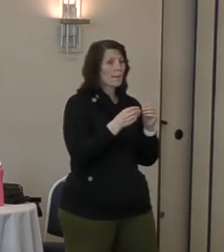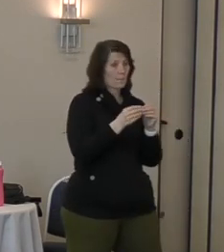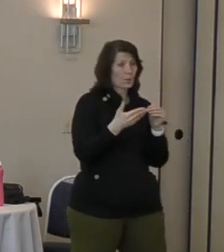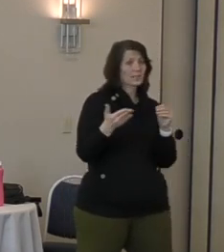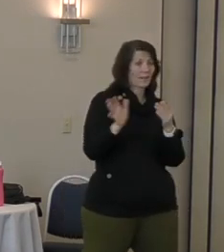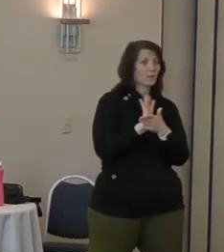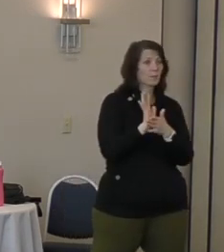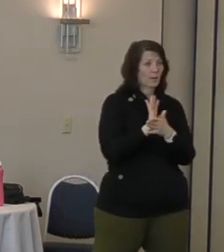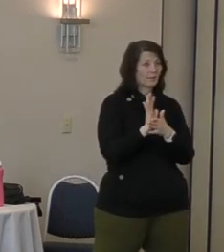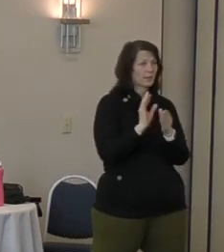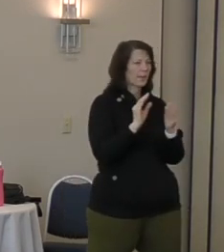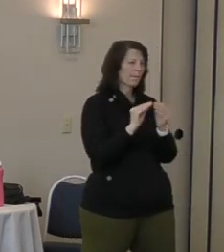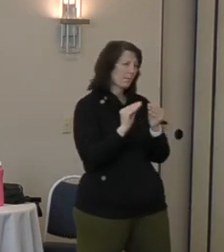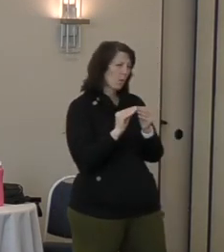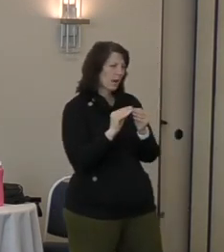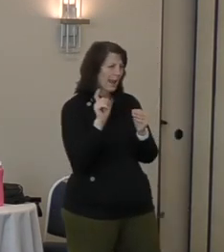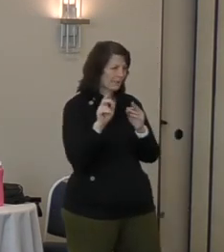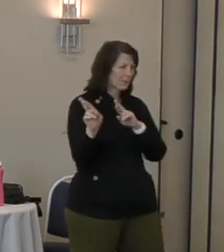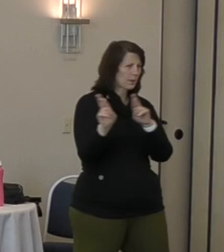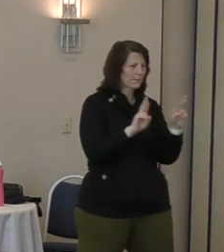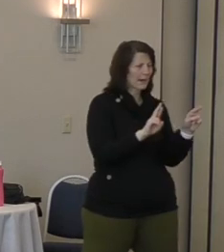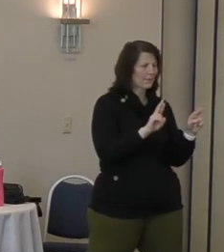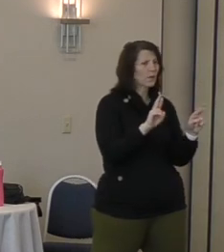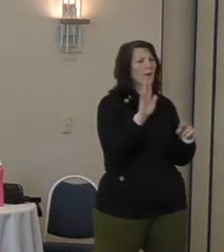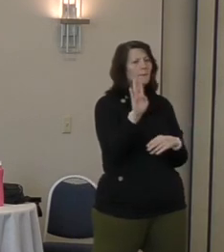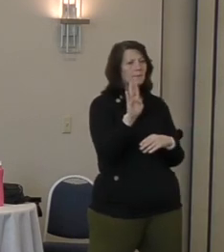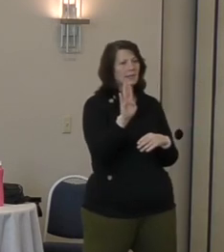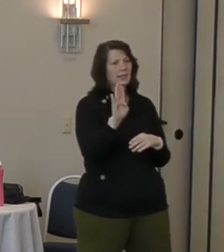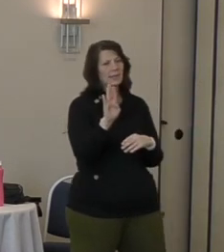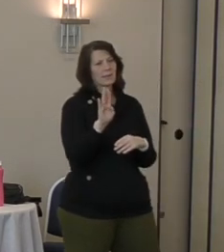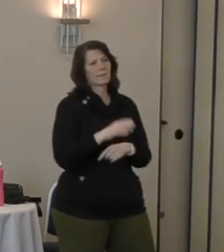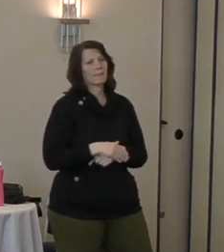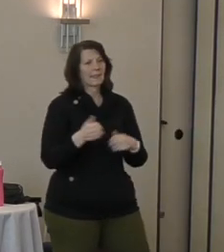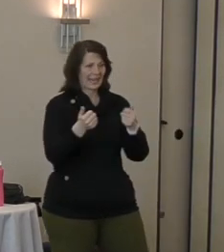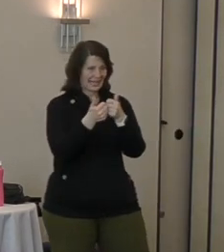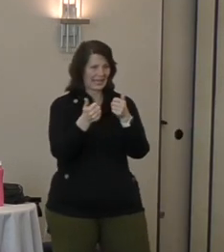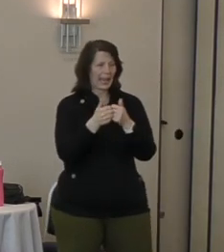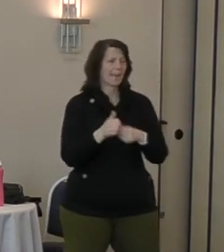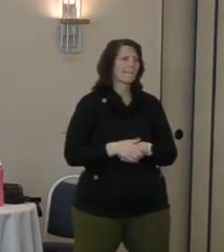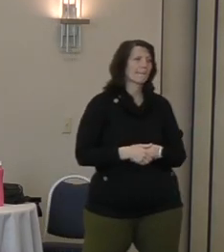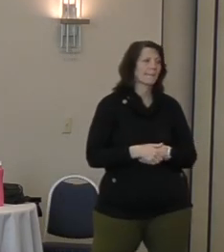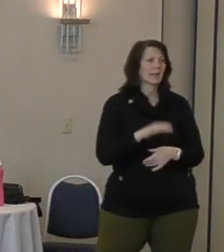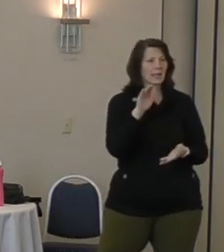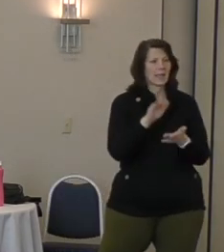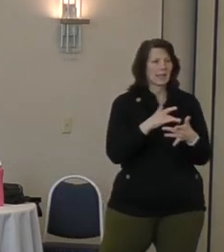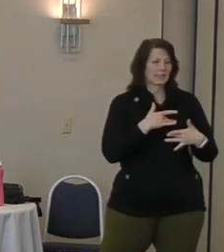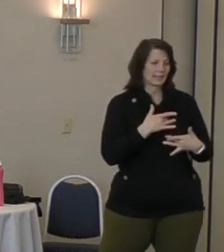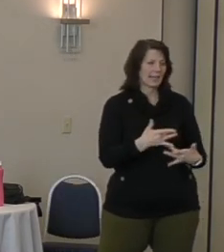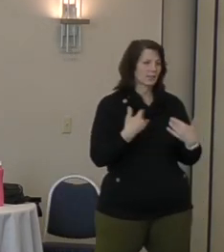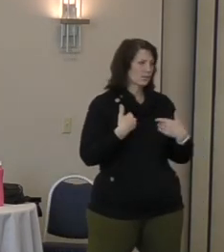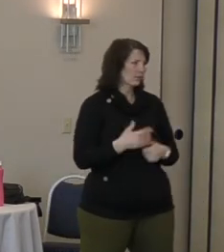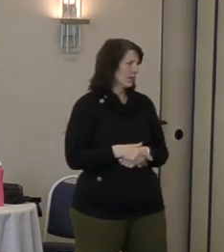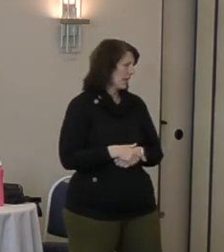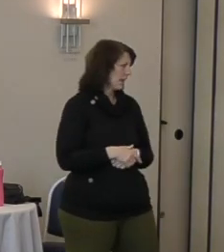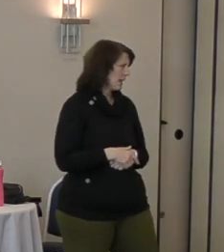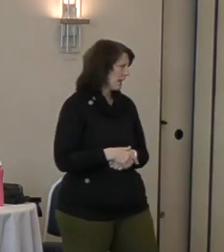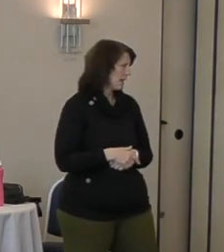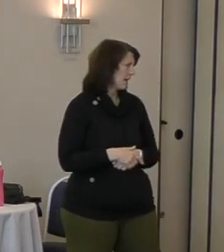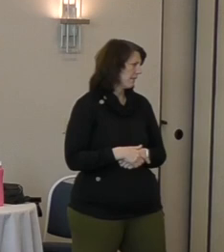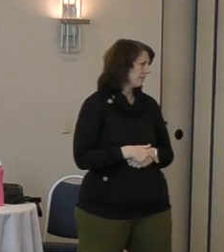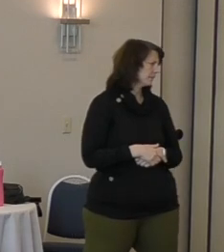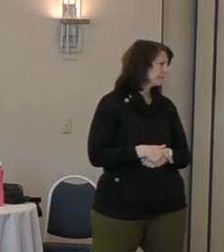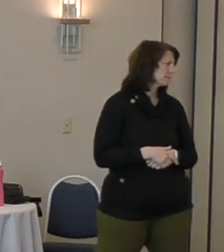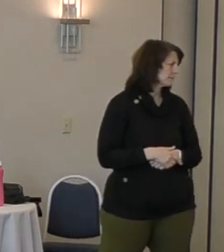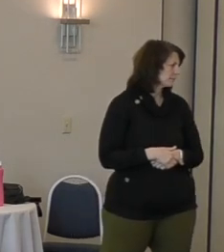put on film, the more they have to prepare for. But B, in-game, the less tendencies you have, the harder you're just going to prepare